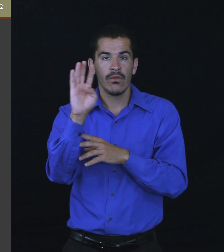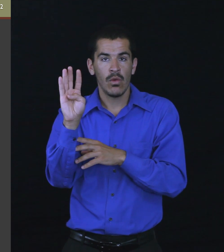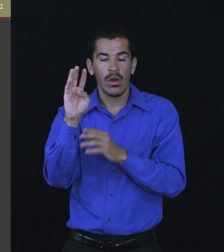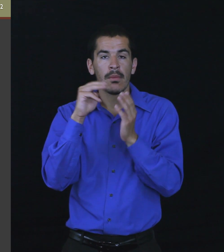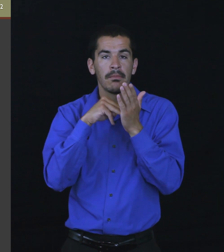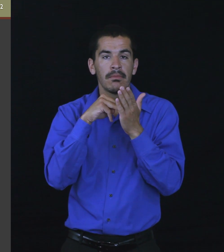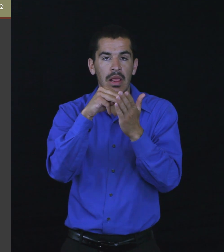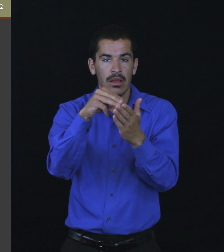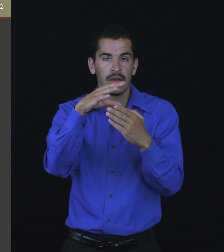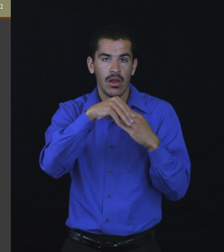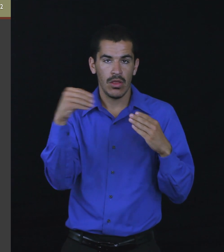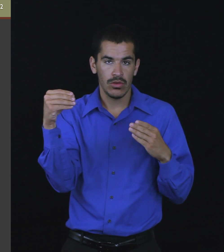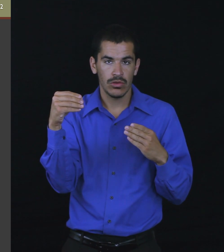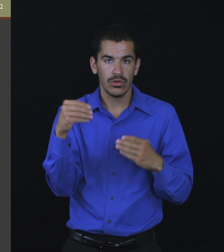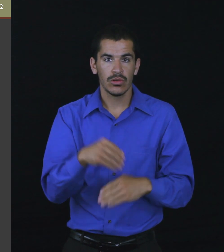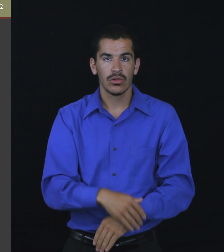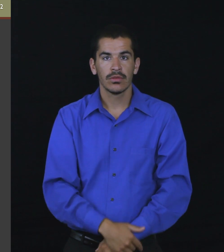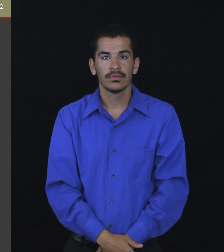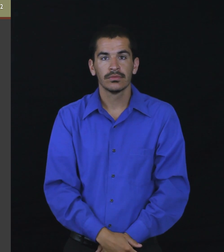million.